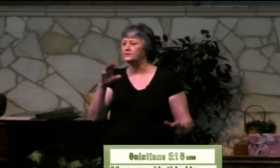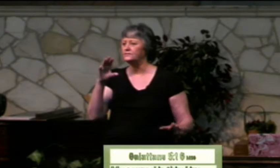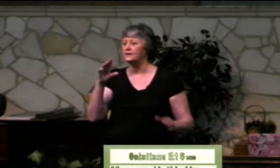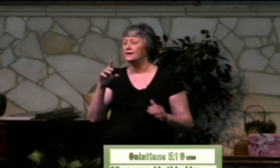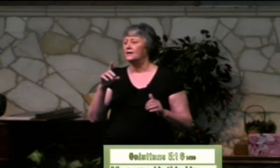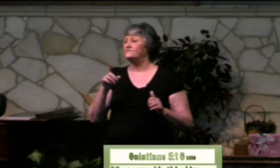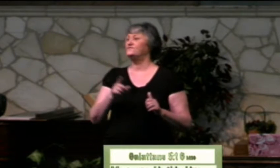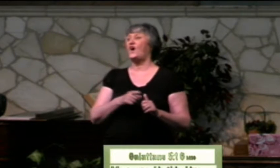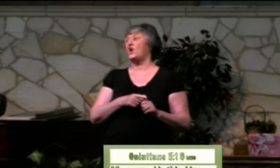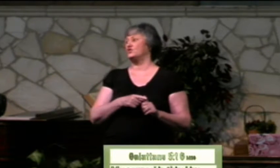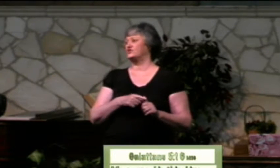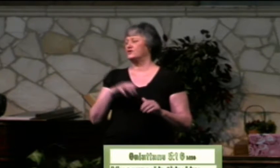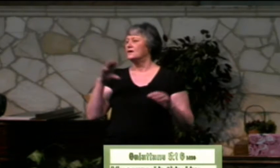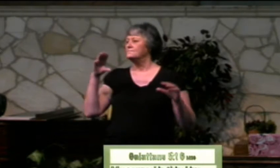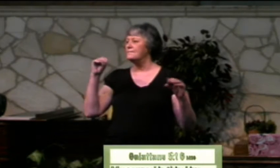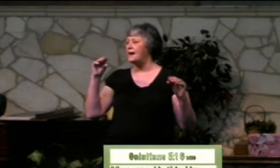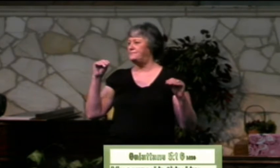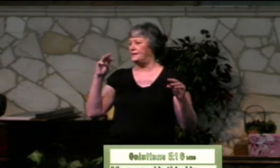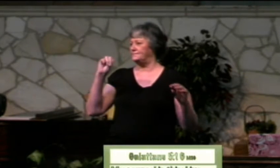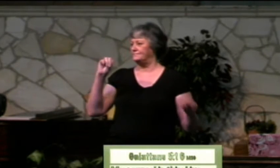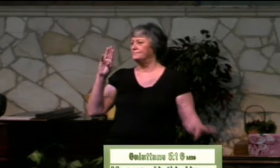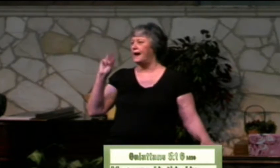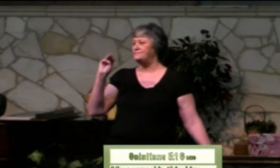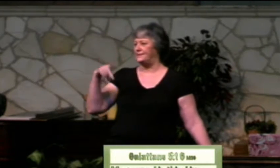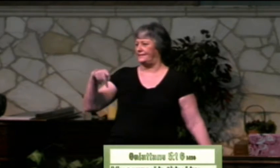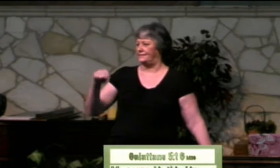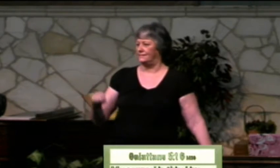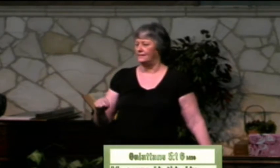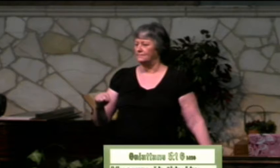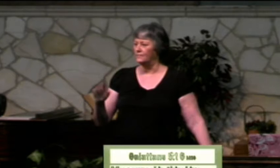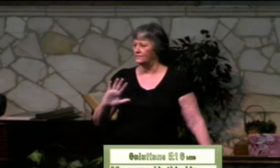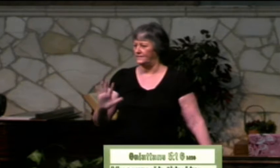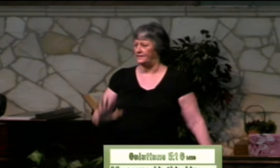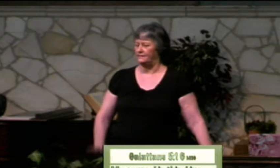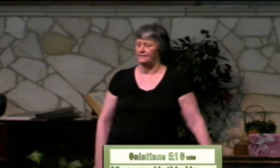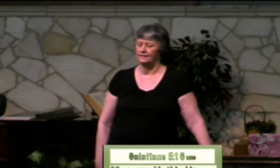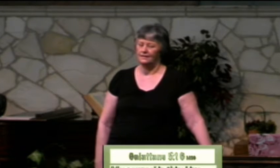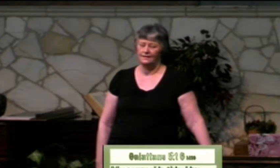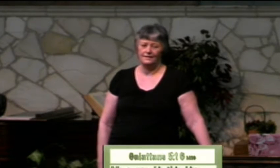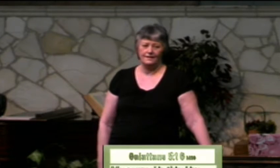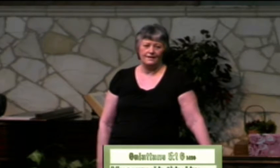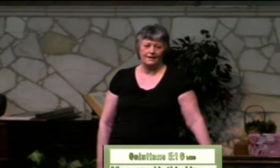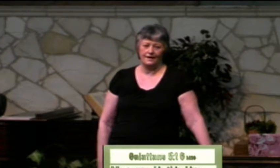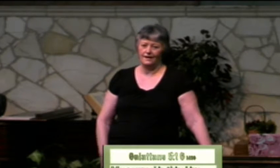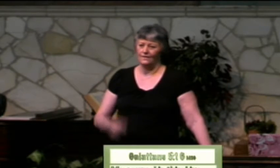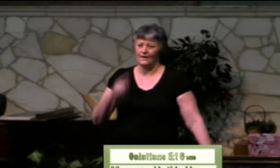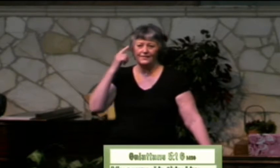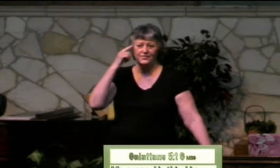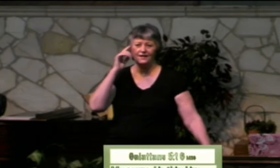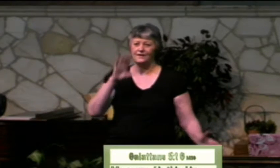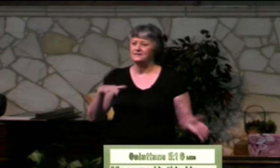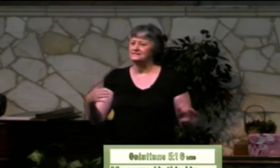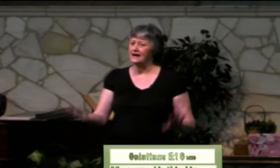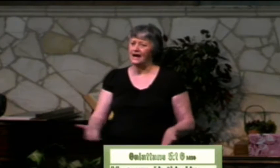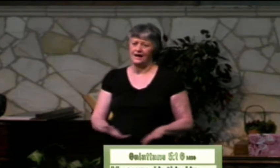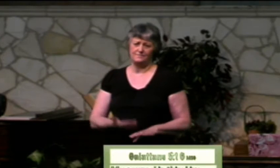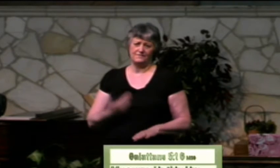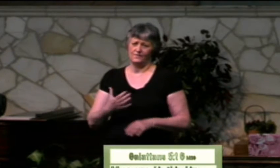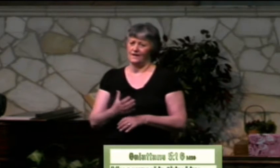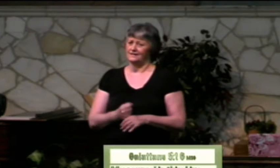the first Muppet movie. Oh, I thought I would die before I got